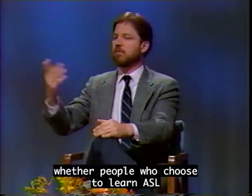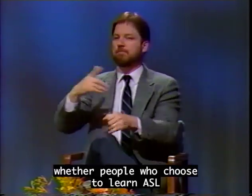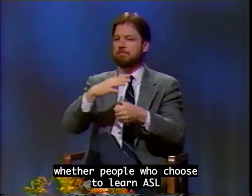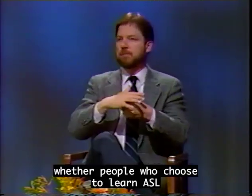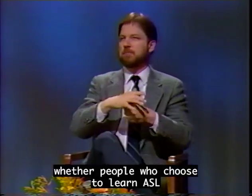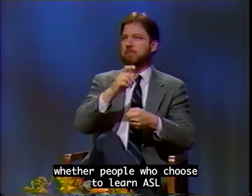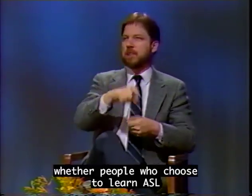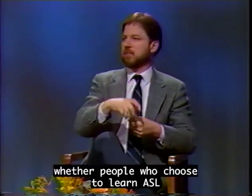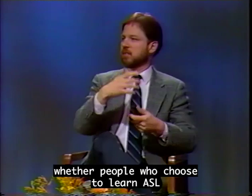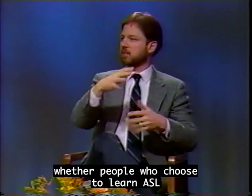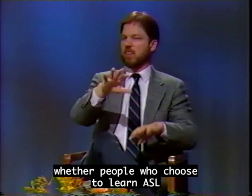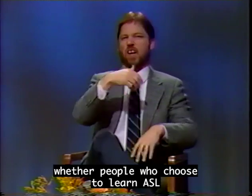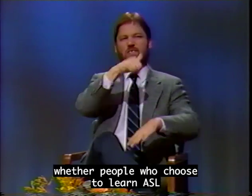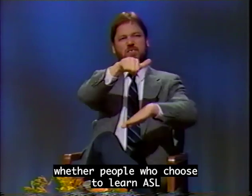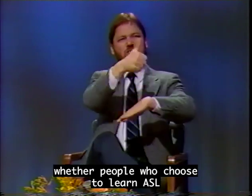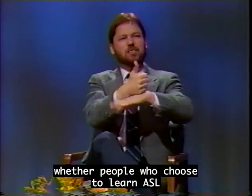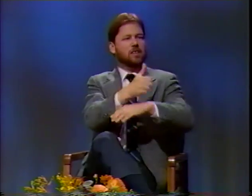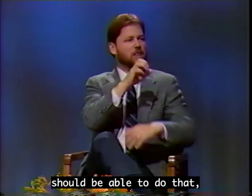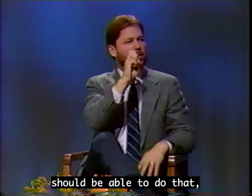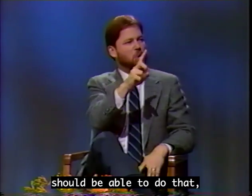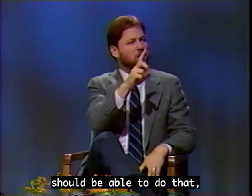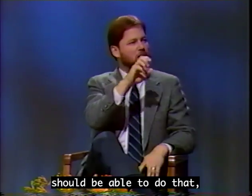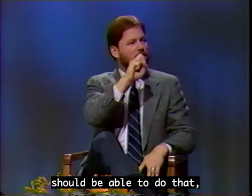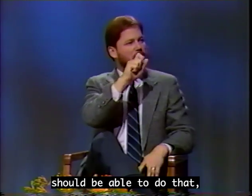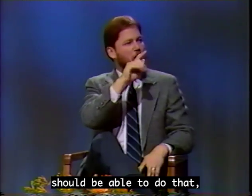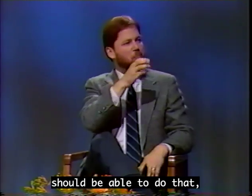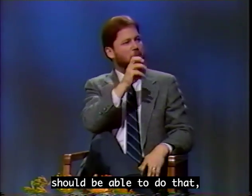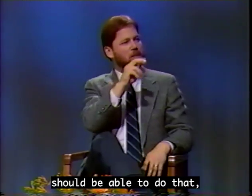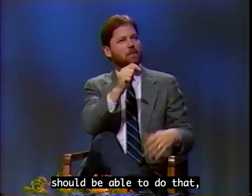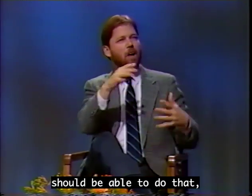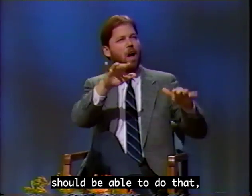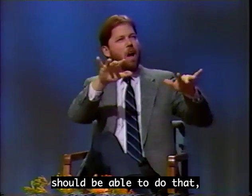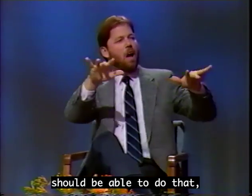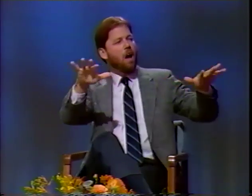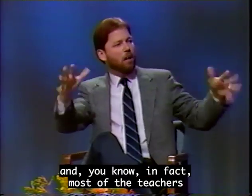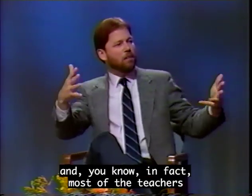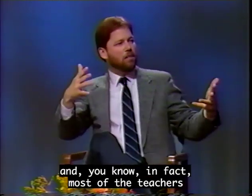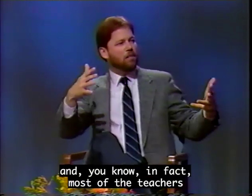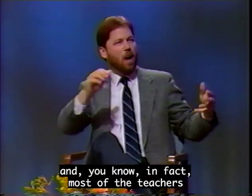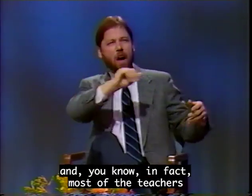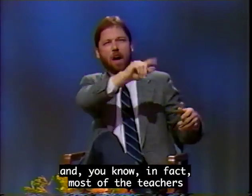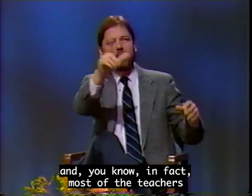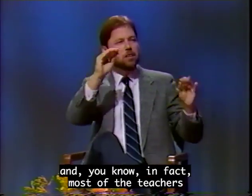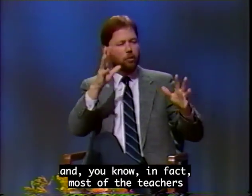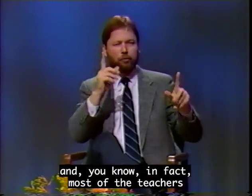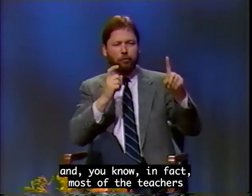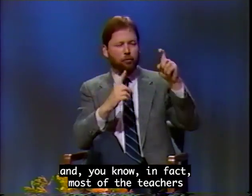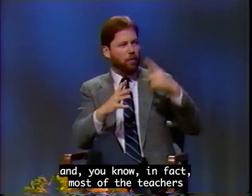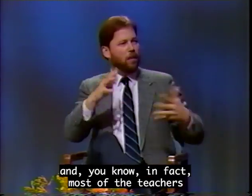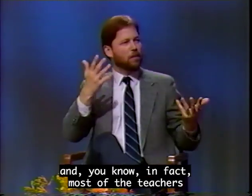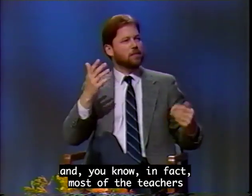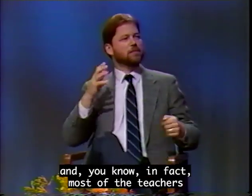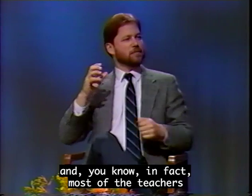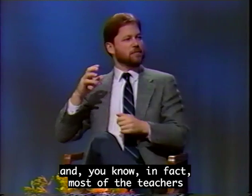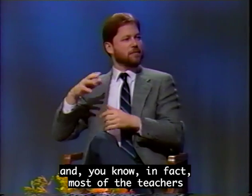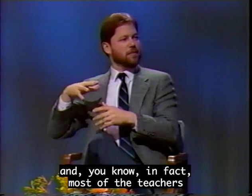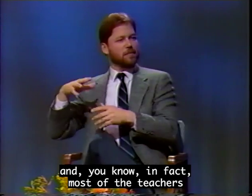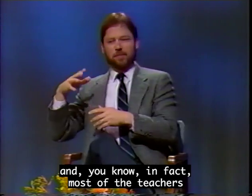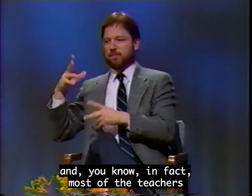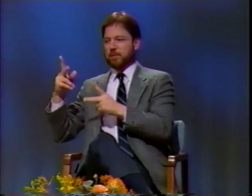whether people who choose to learn ASL should be able to do that. And, you know, in fact, most of the teachers